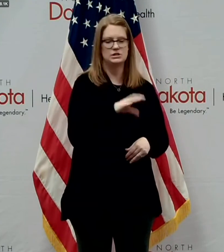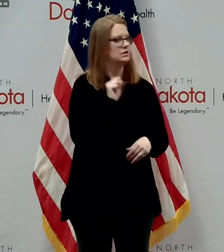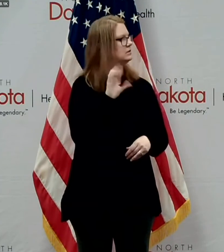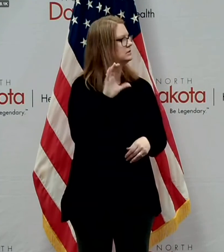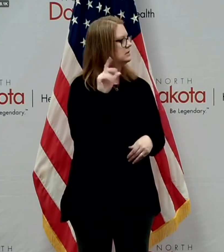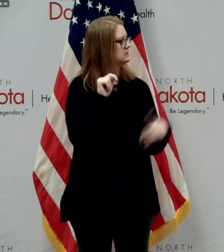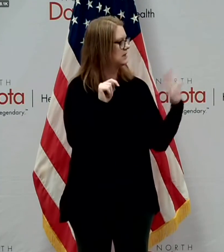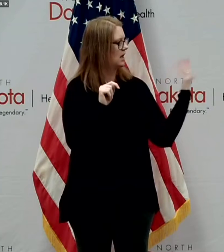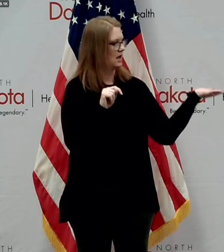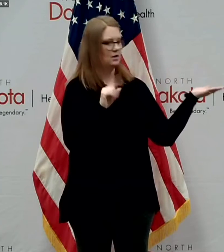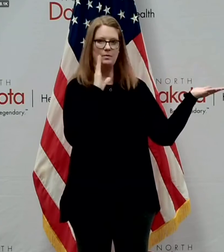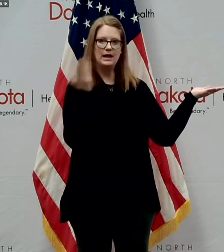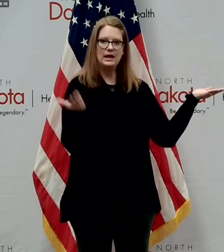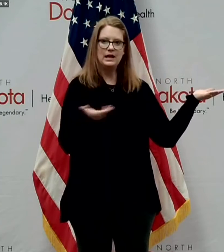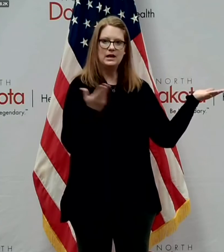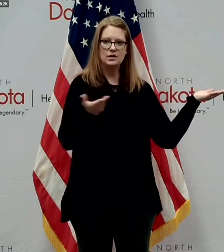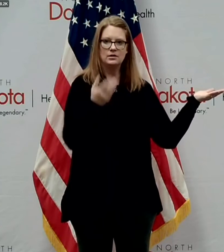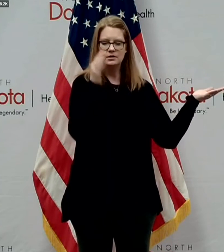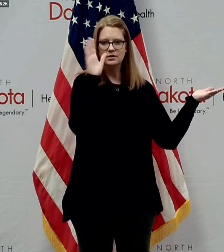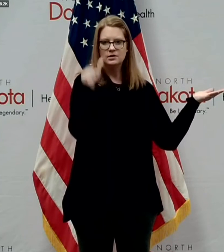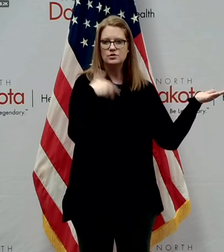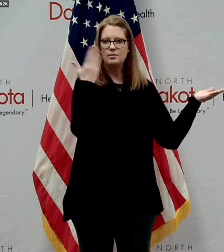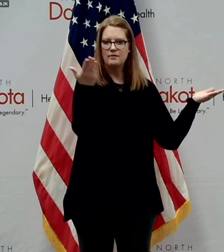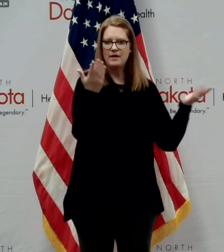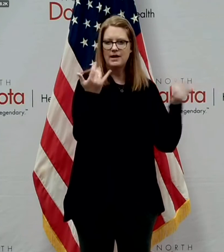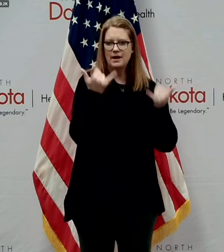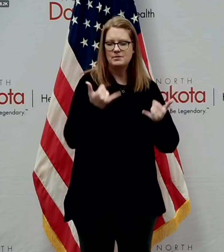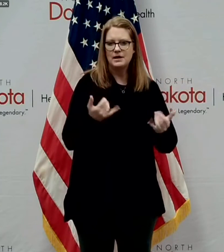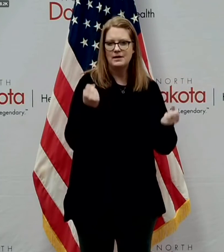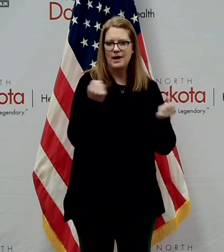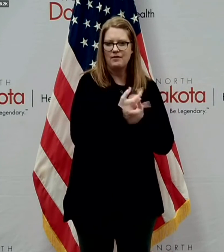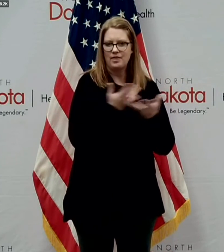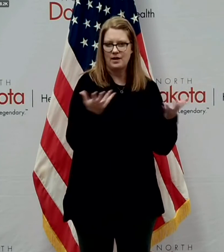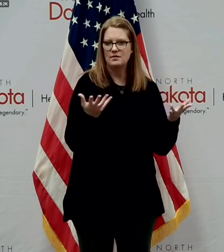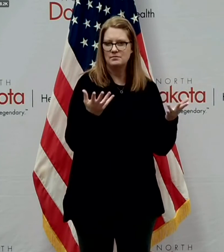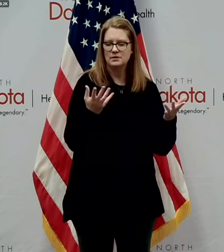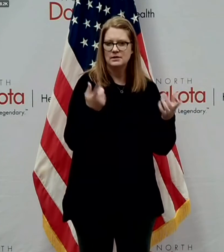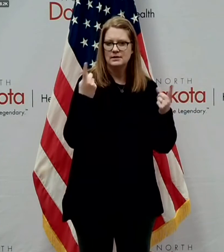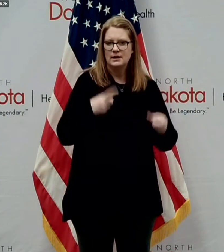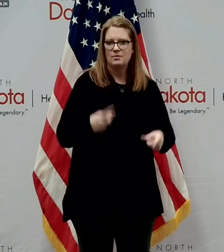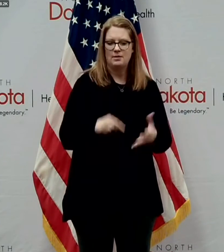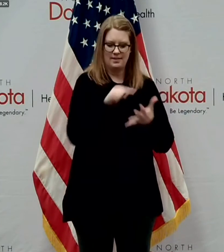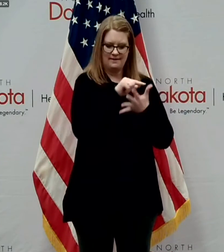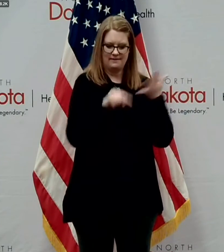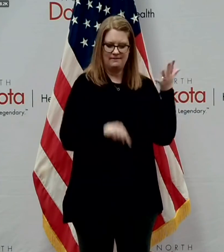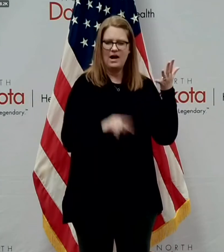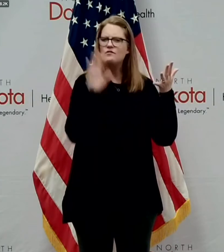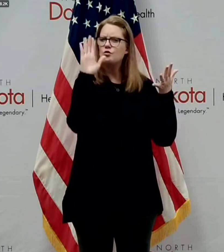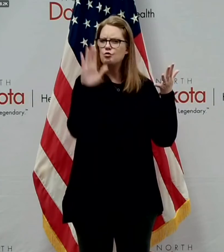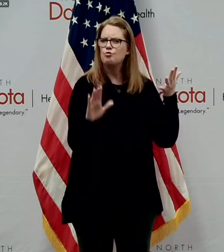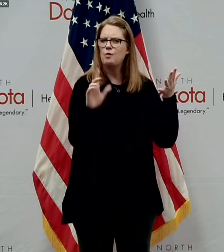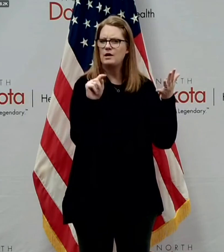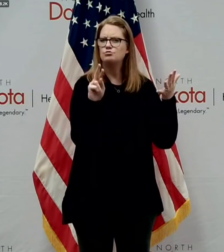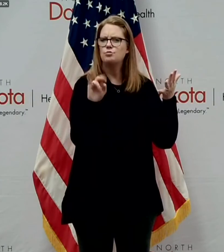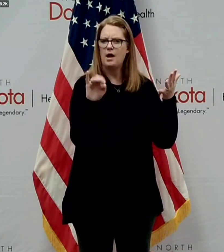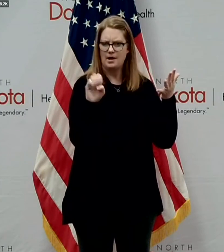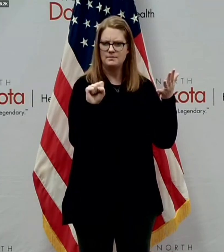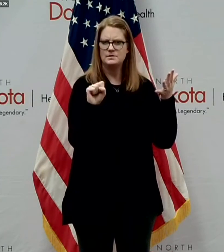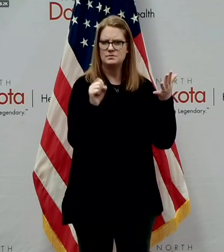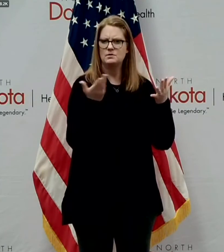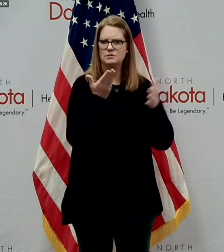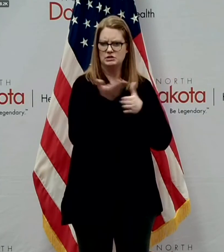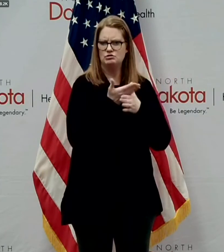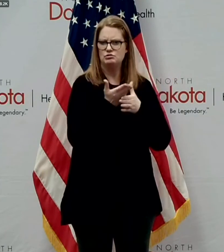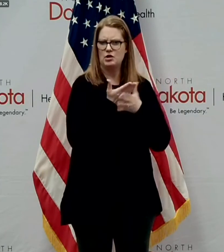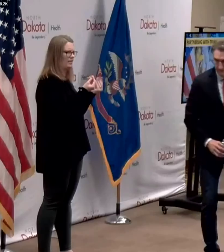today to give an update on all the things we're doing with the 5 great tribes with whom we share geography. Scott, thanks for being